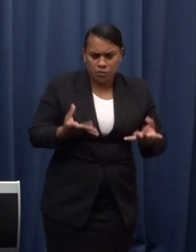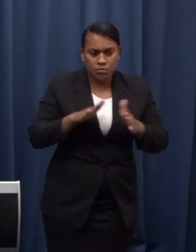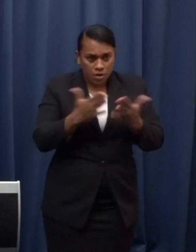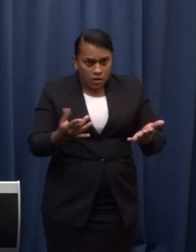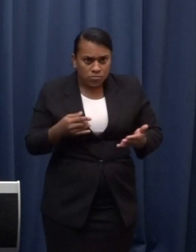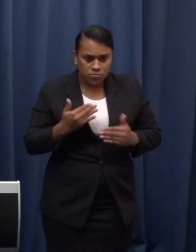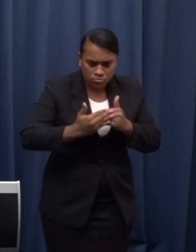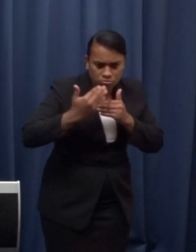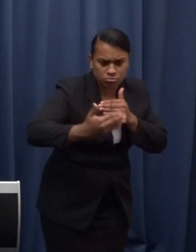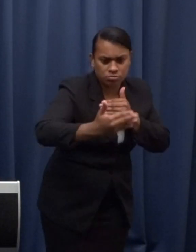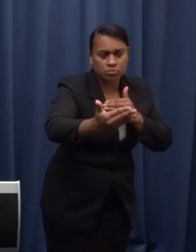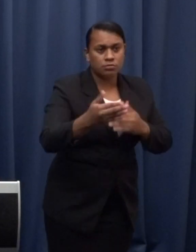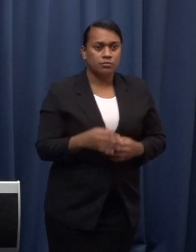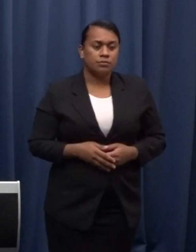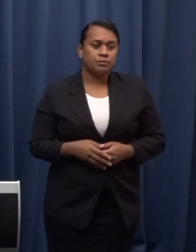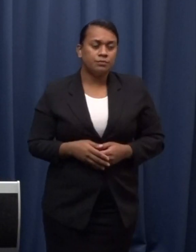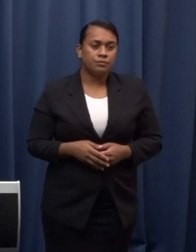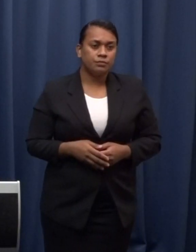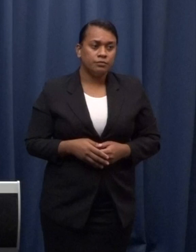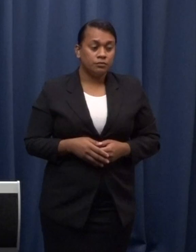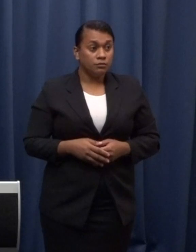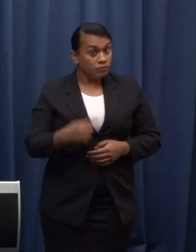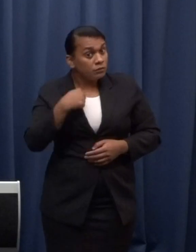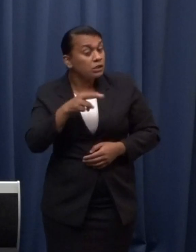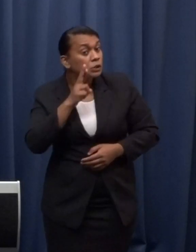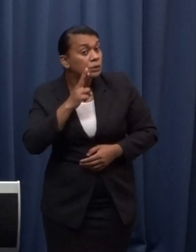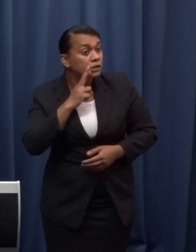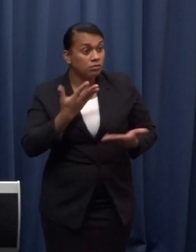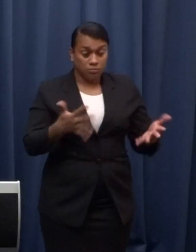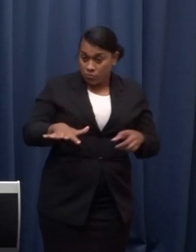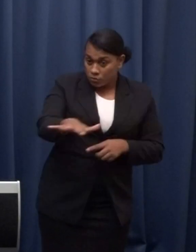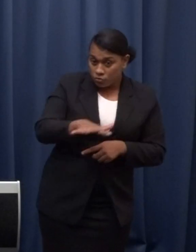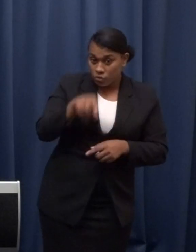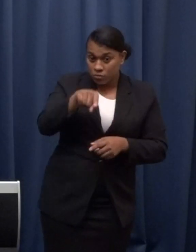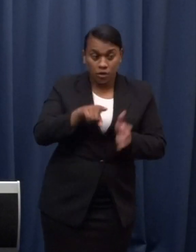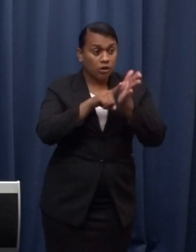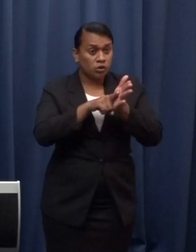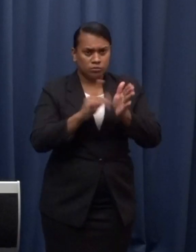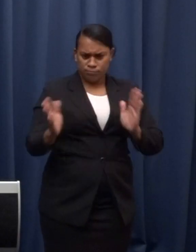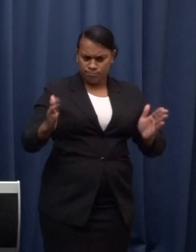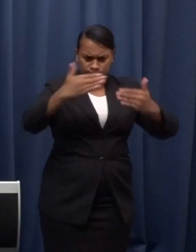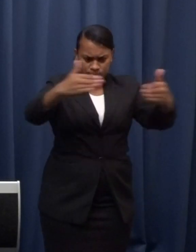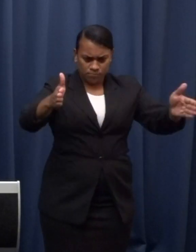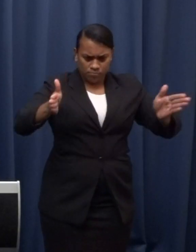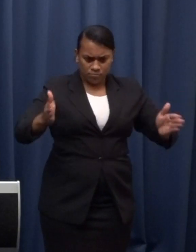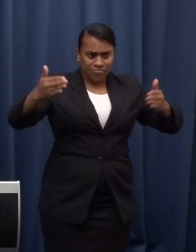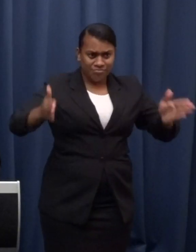Let me repeat that. Outside of these containment measures in the Greater Lautoka area, our